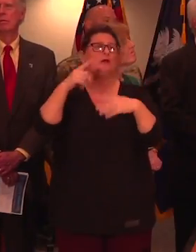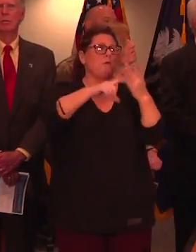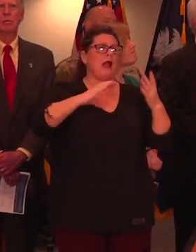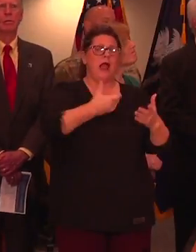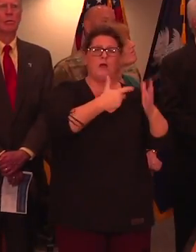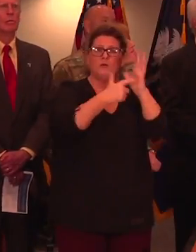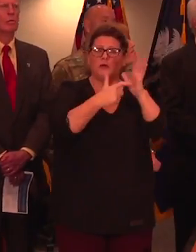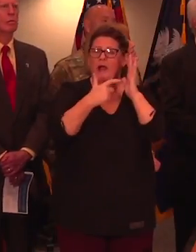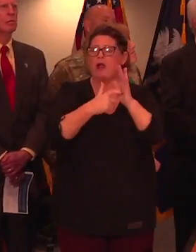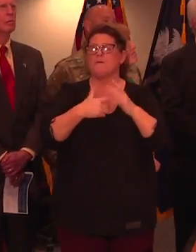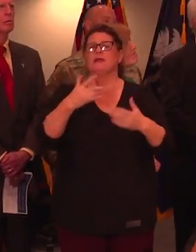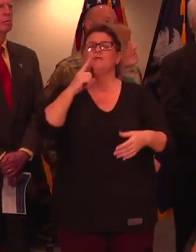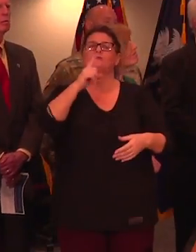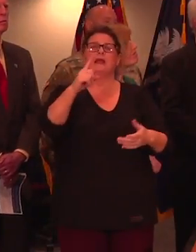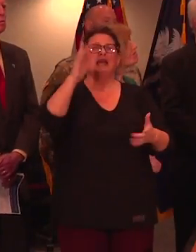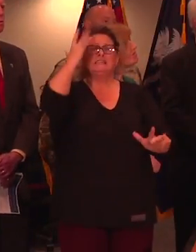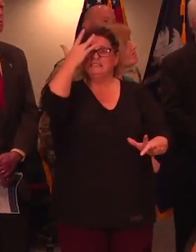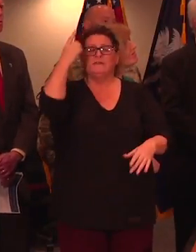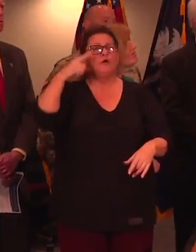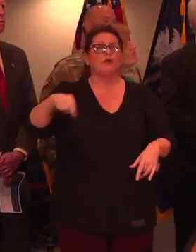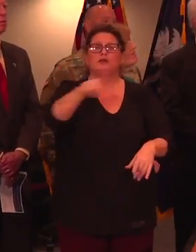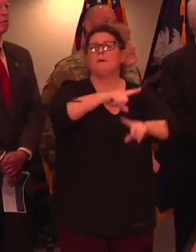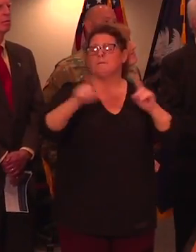lot of our people, but it is better to be